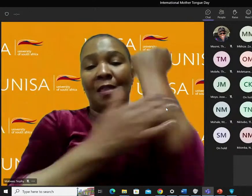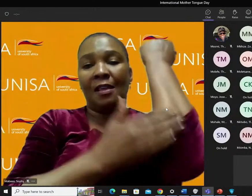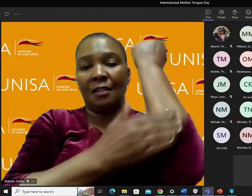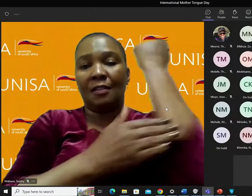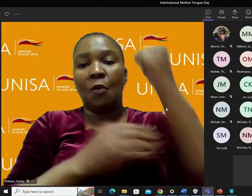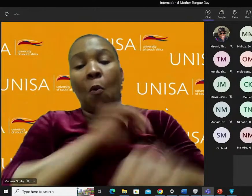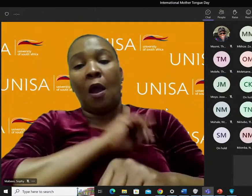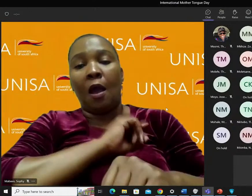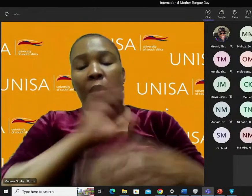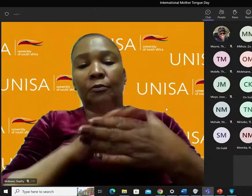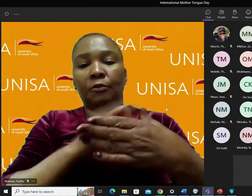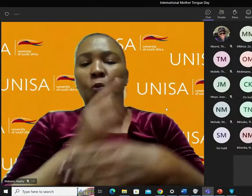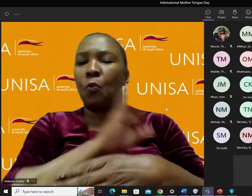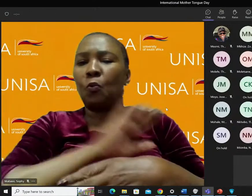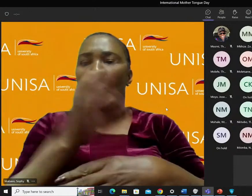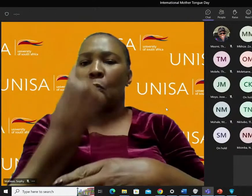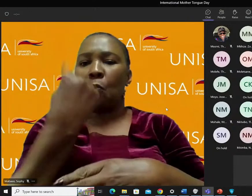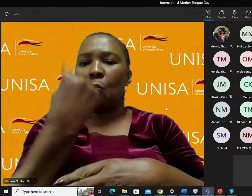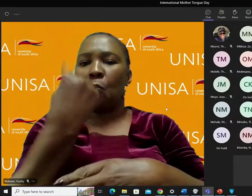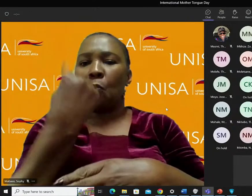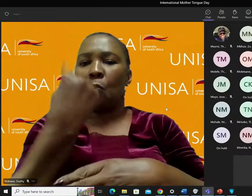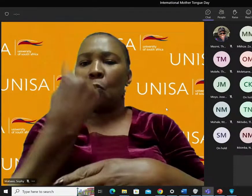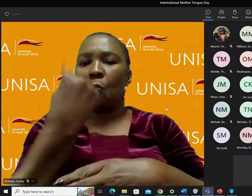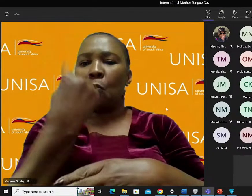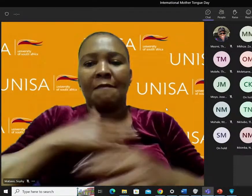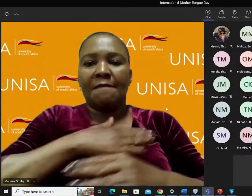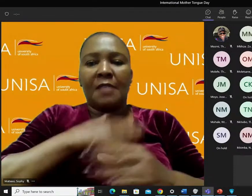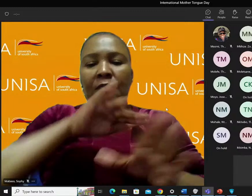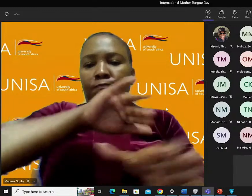no student feels